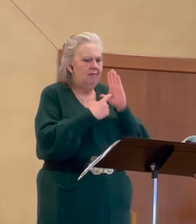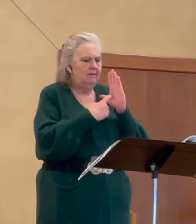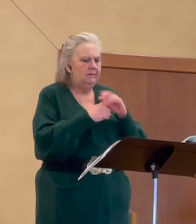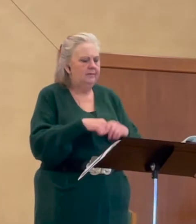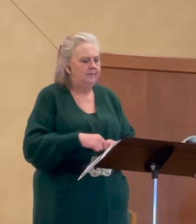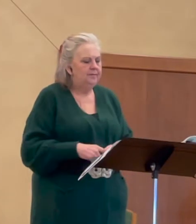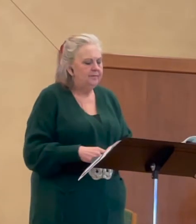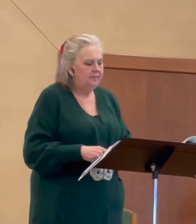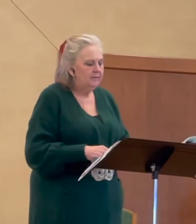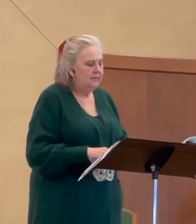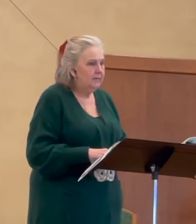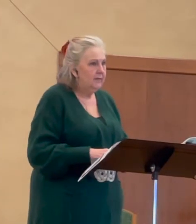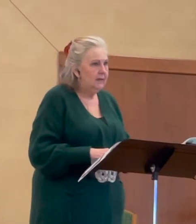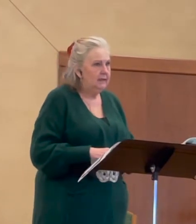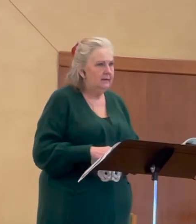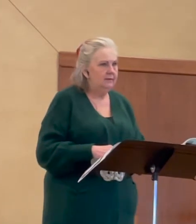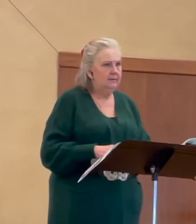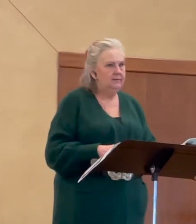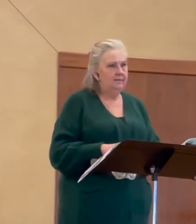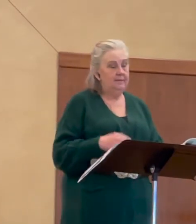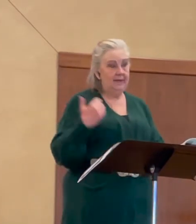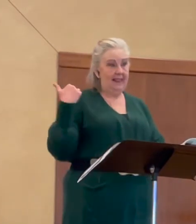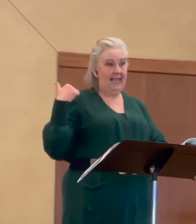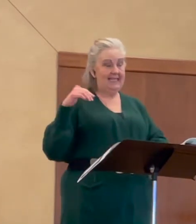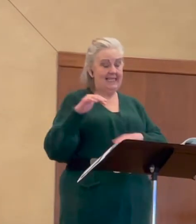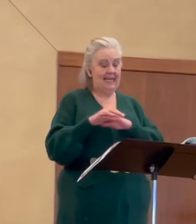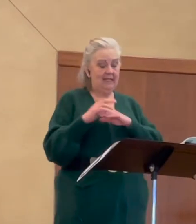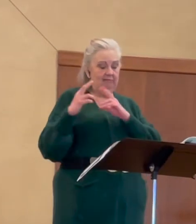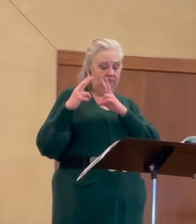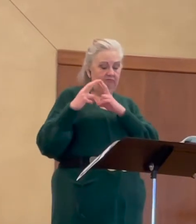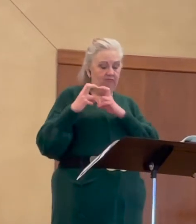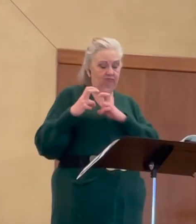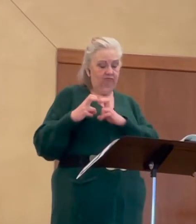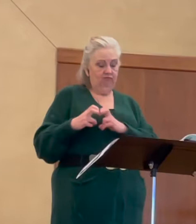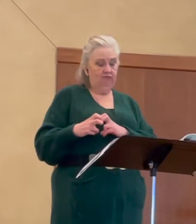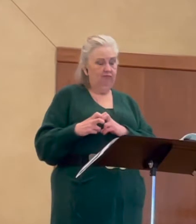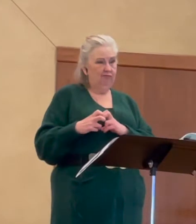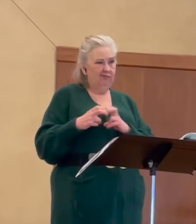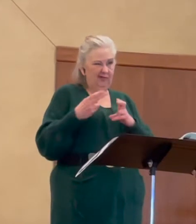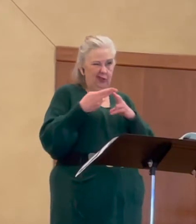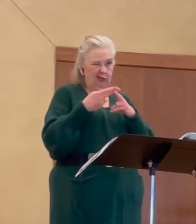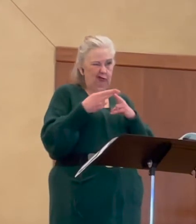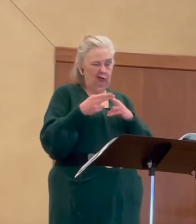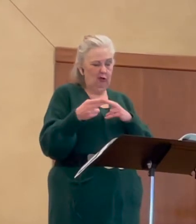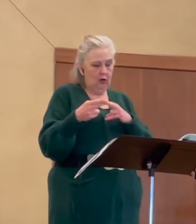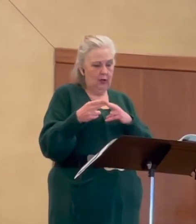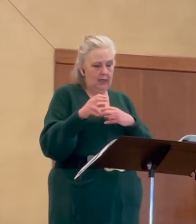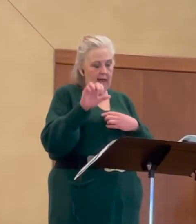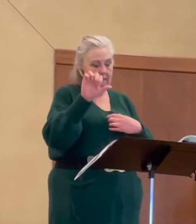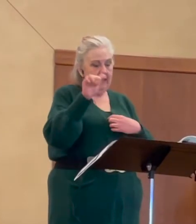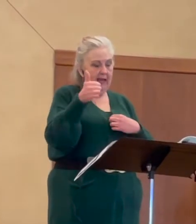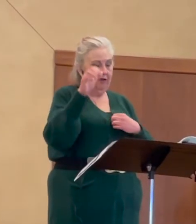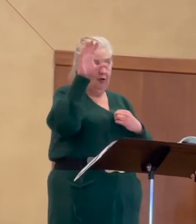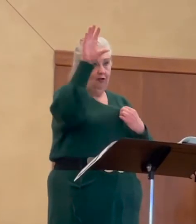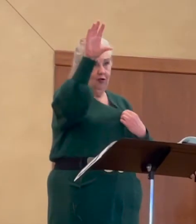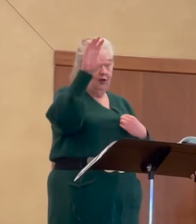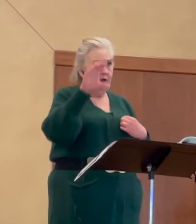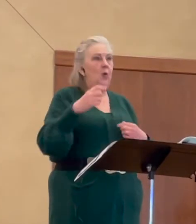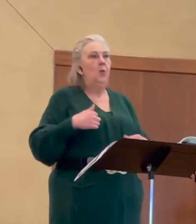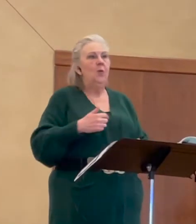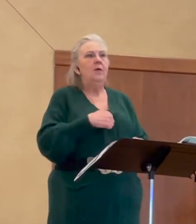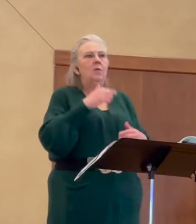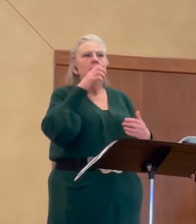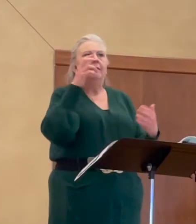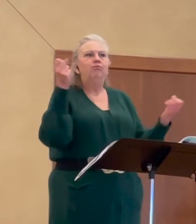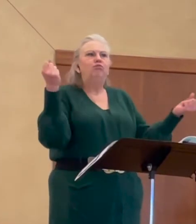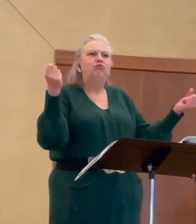We looked at this last night, this verse 3, and I wanted to take a short look at the other verses, and we'll sing this hymn